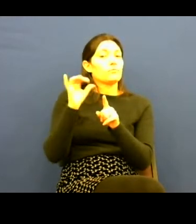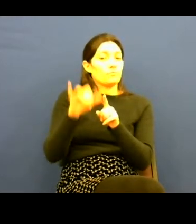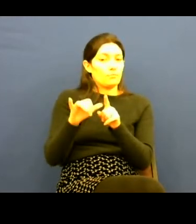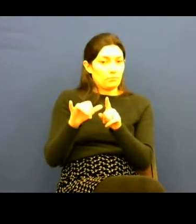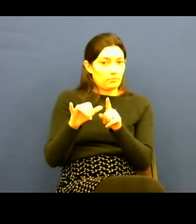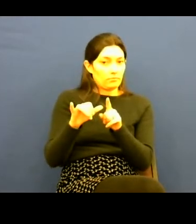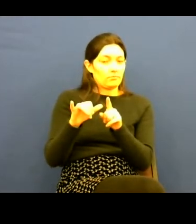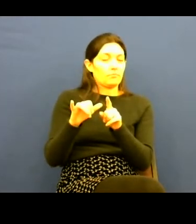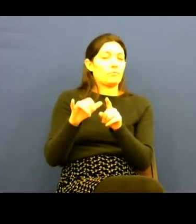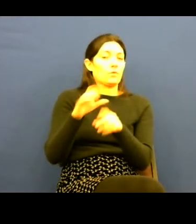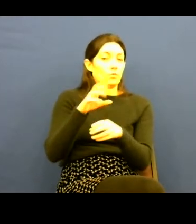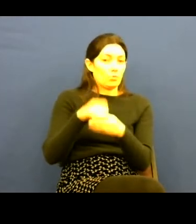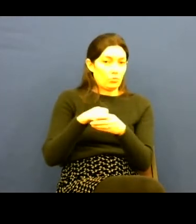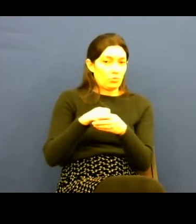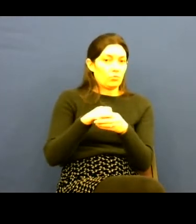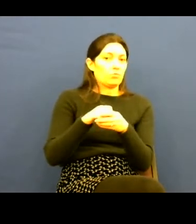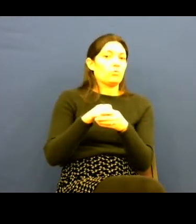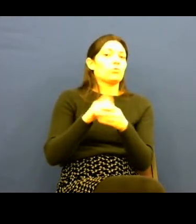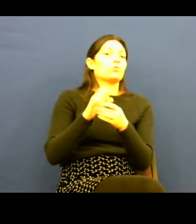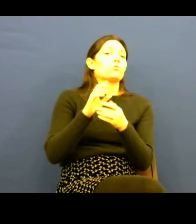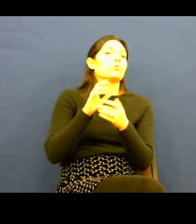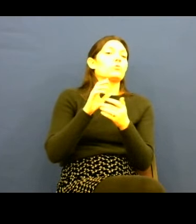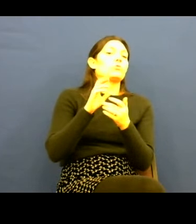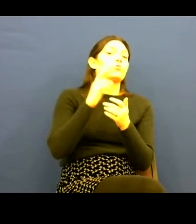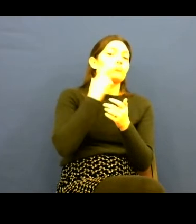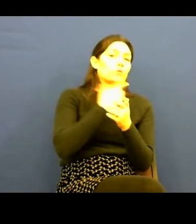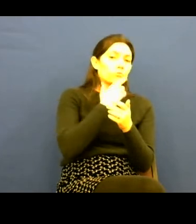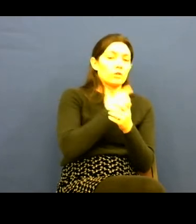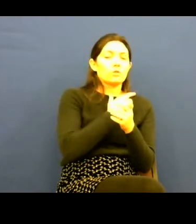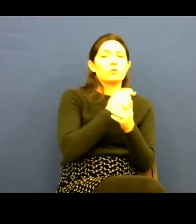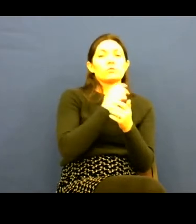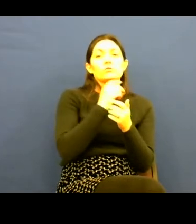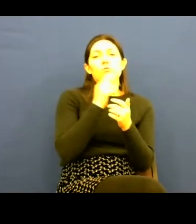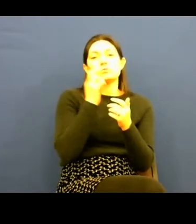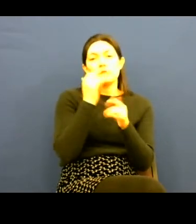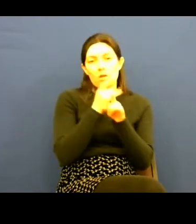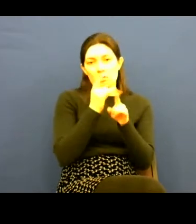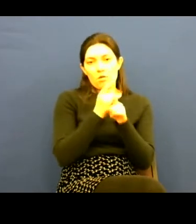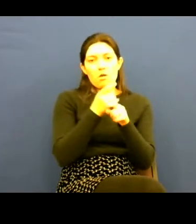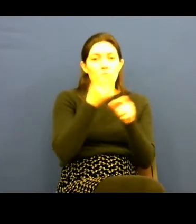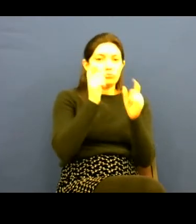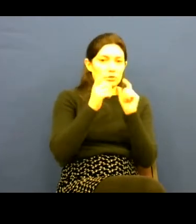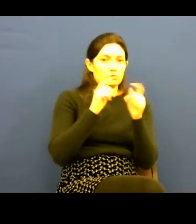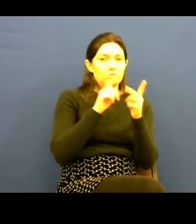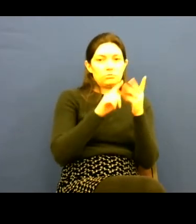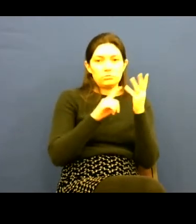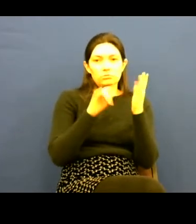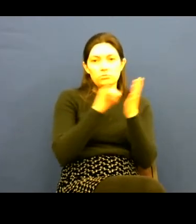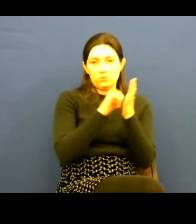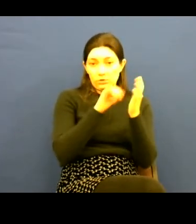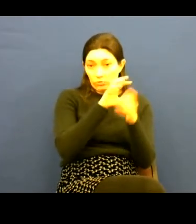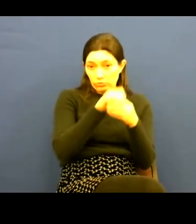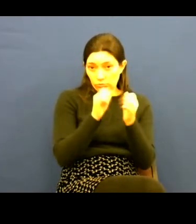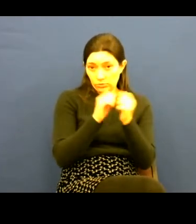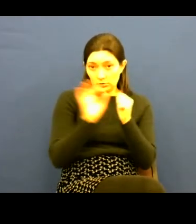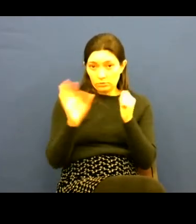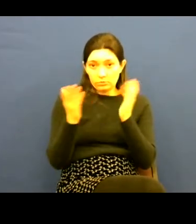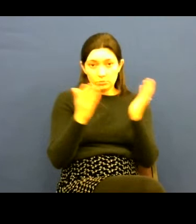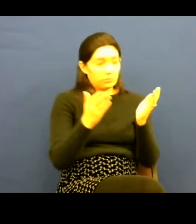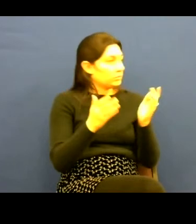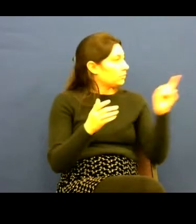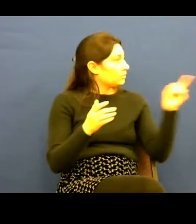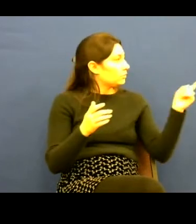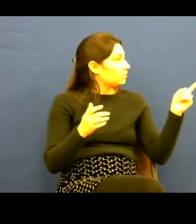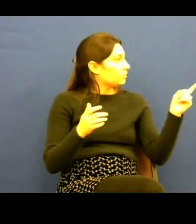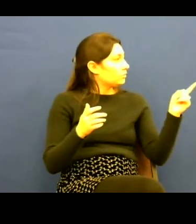takeout service, a drive-through, Yeah. possible alcohol and live music. I just want to make sure that's Yeah. included. Wait, a